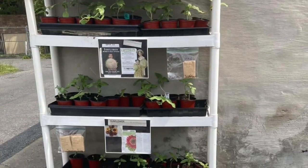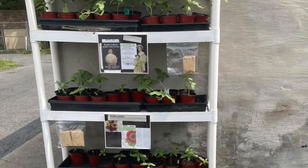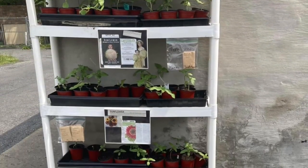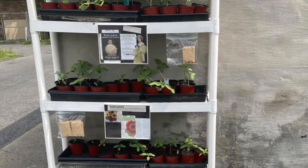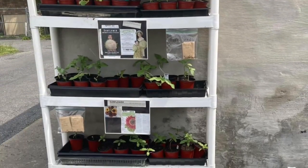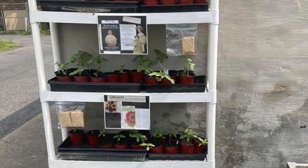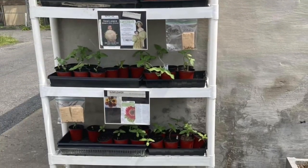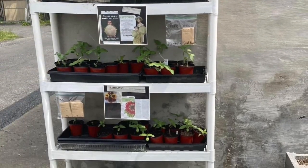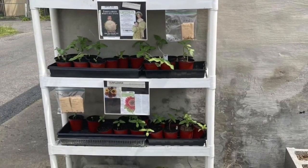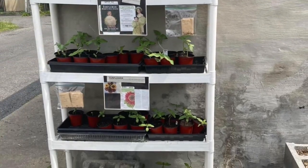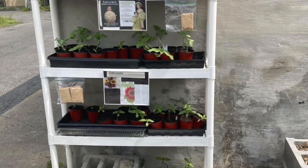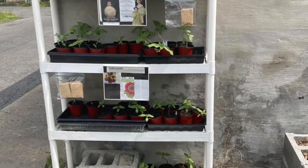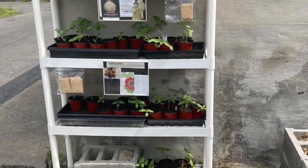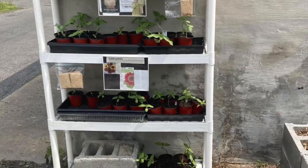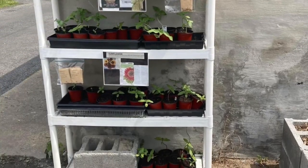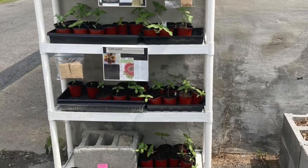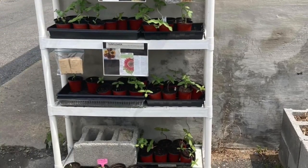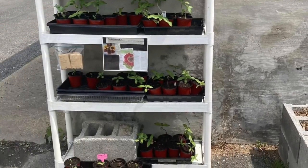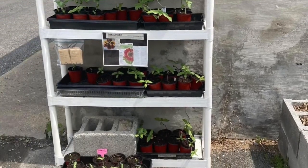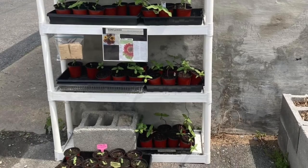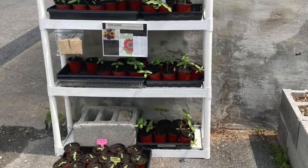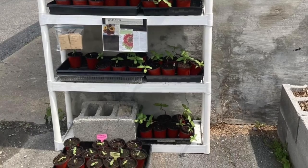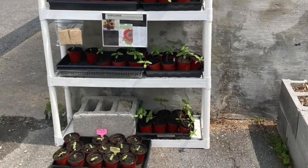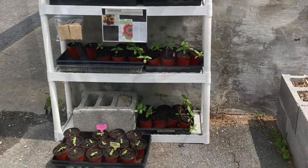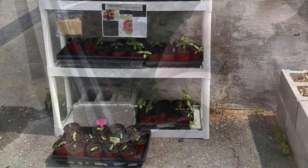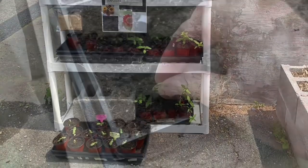I'll keep a few for myself.